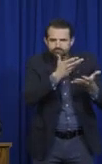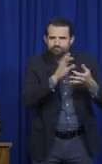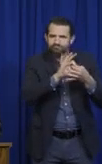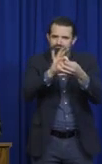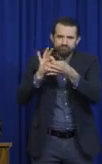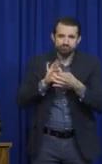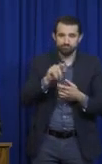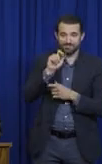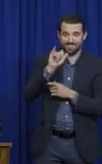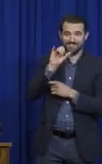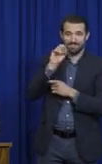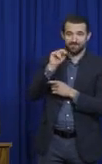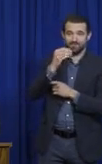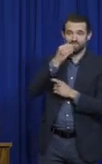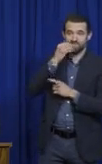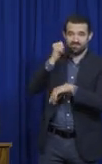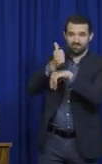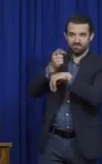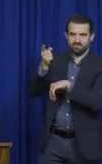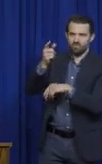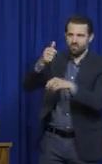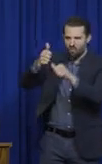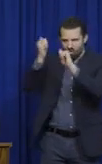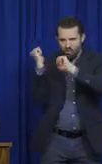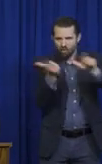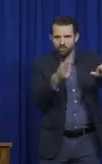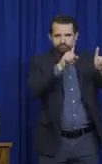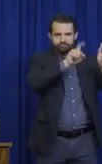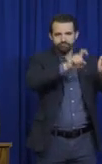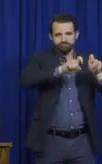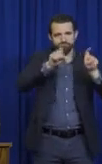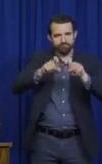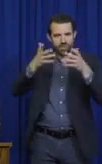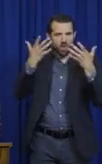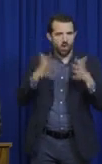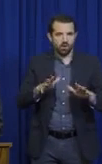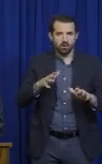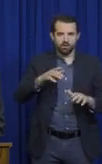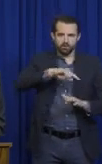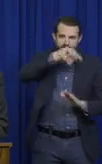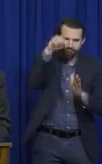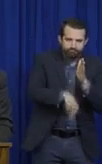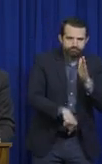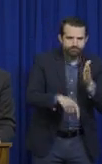testing is being arranged, as is a deep cleaning of the entire facility.